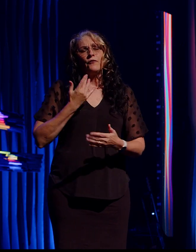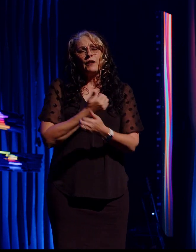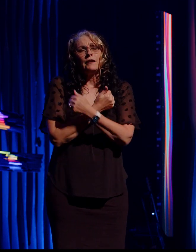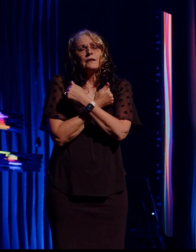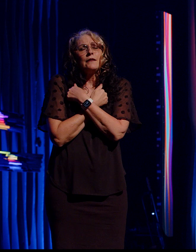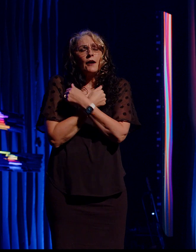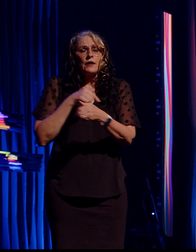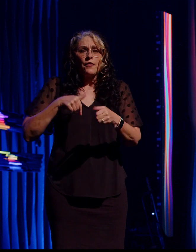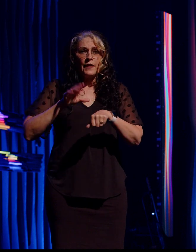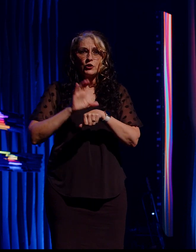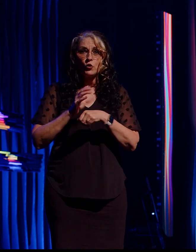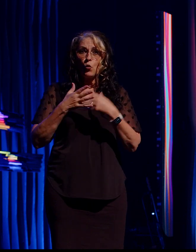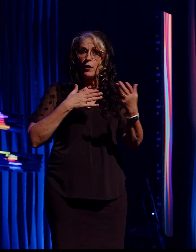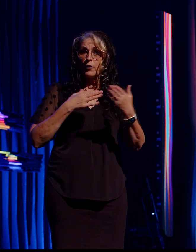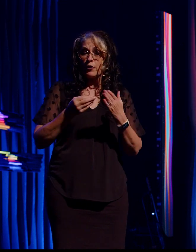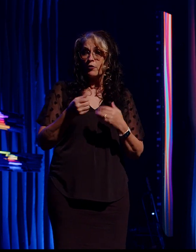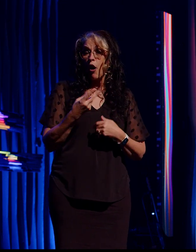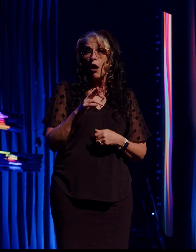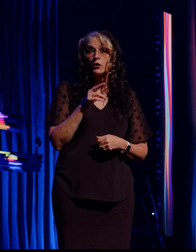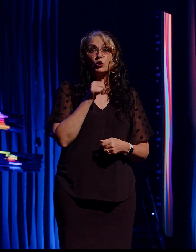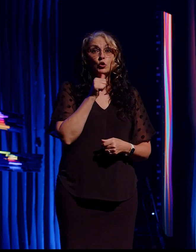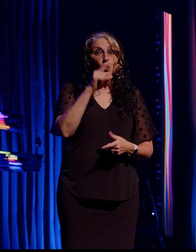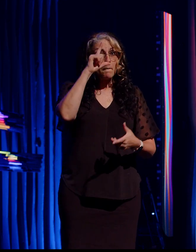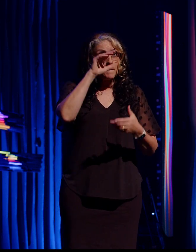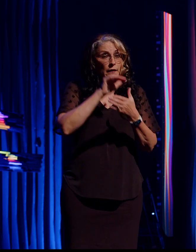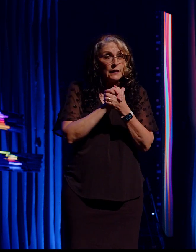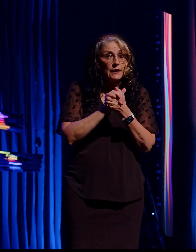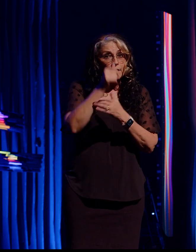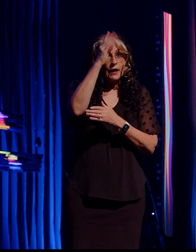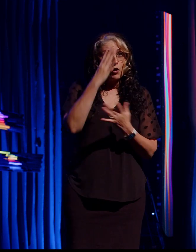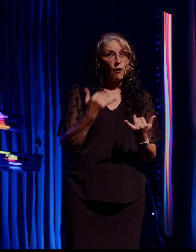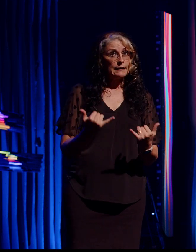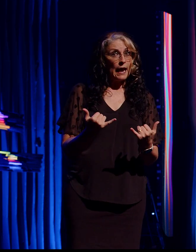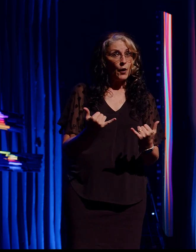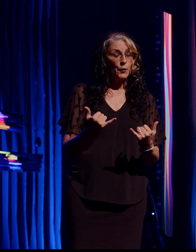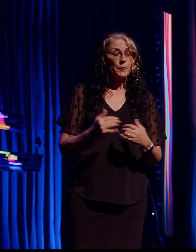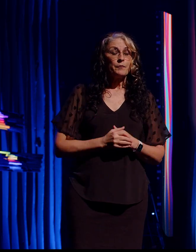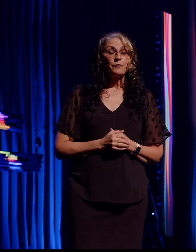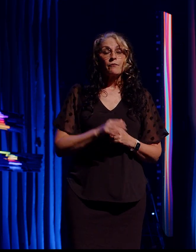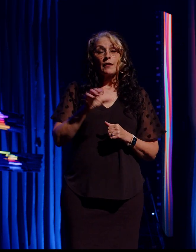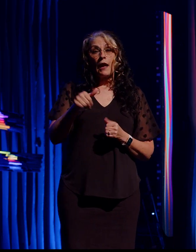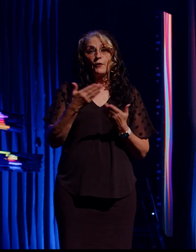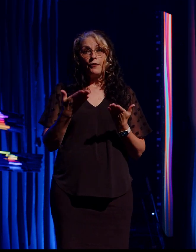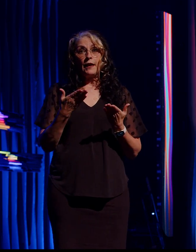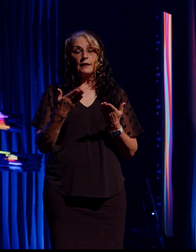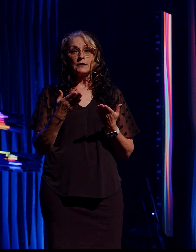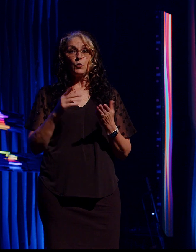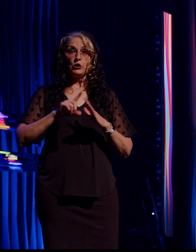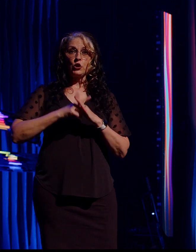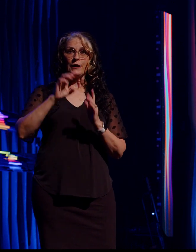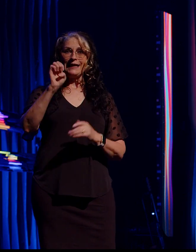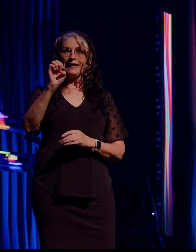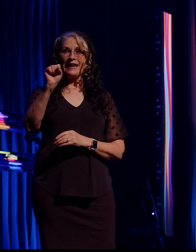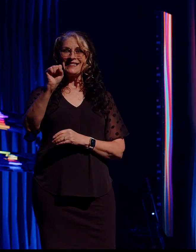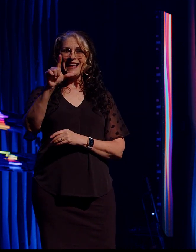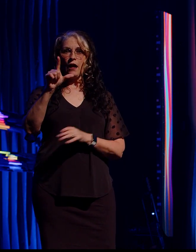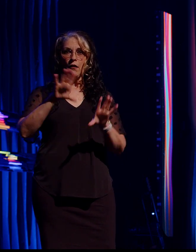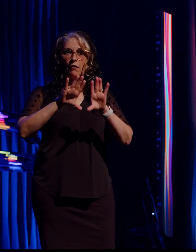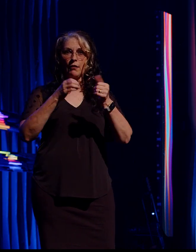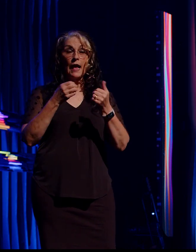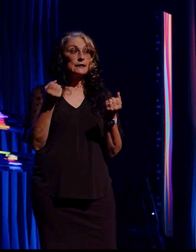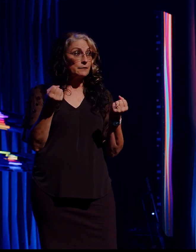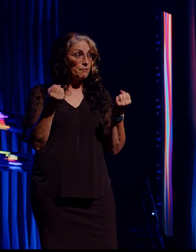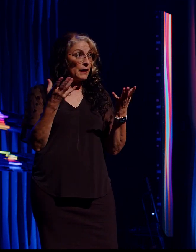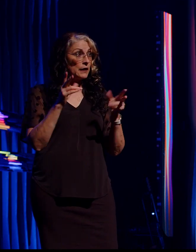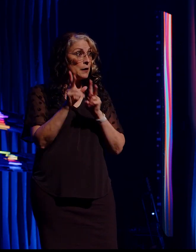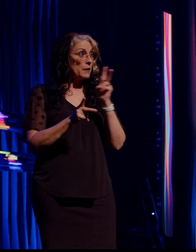the Grove, whether or not you believe in God at this point in time. Some other things that we start an ESL class, because there's many